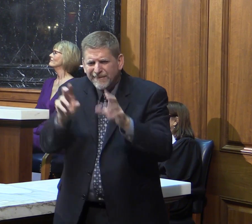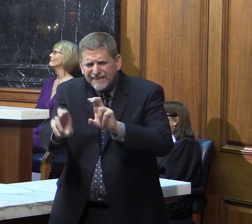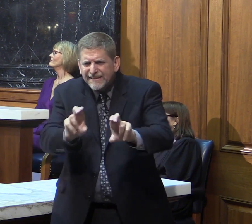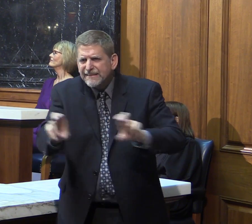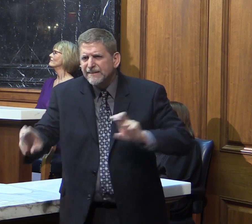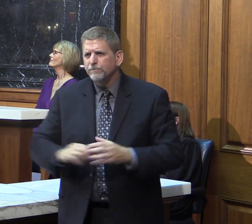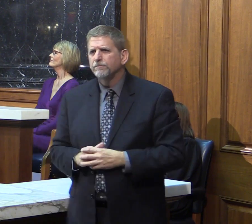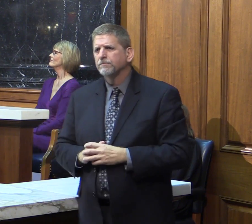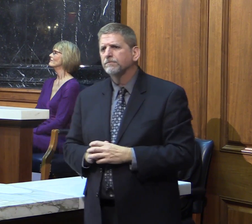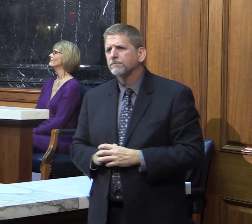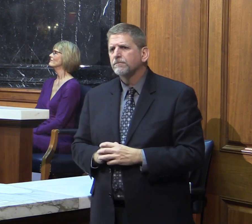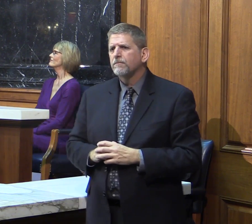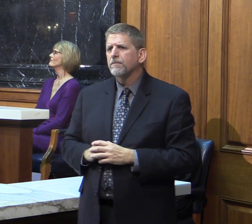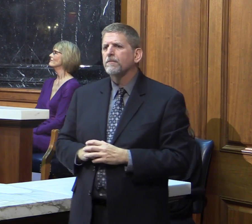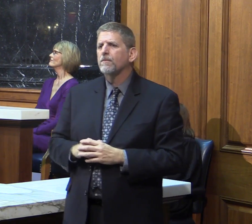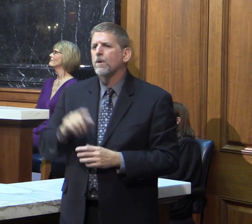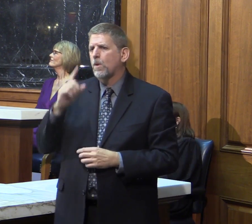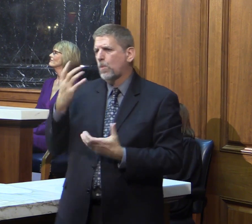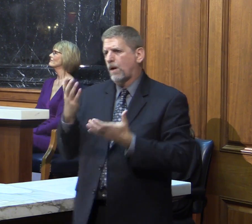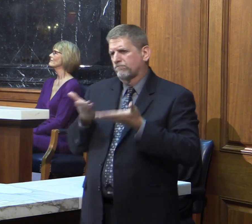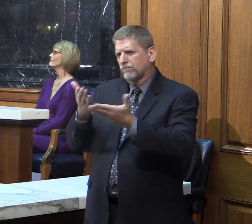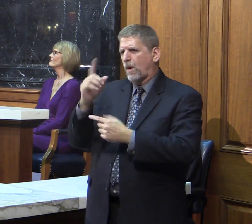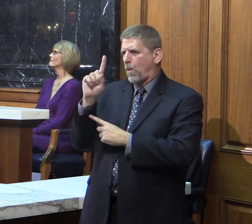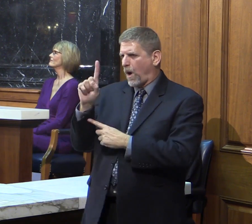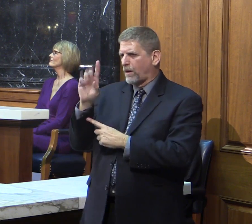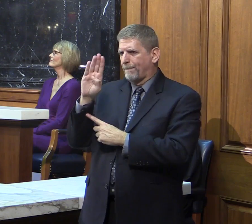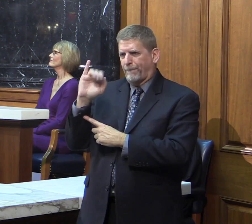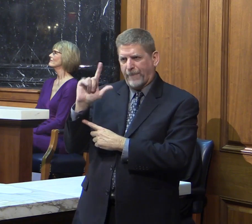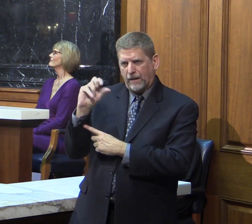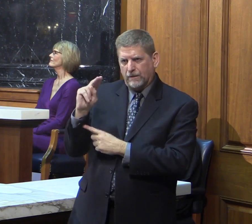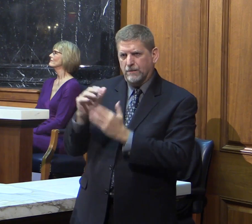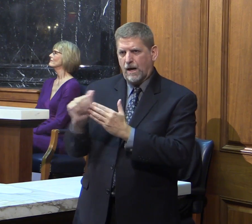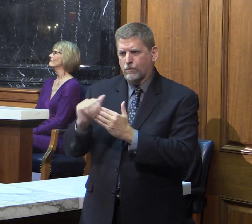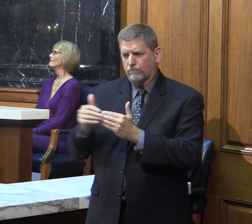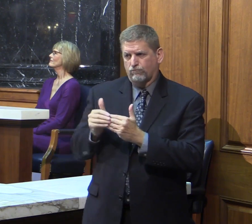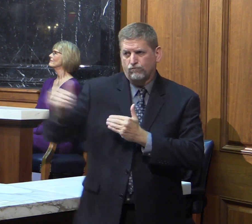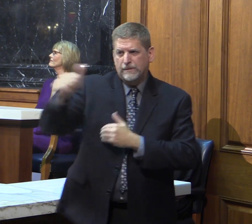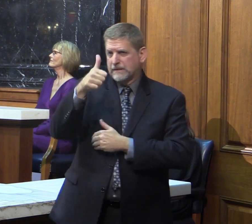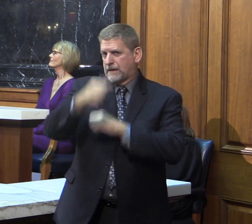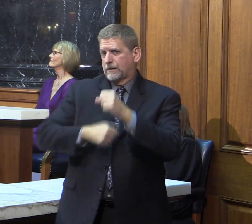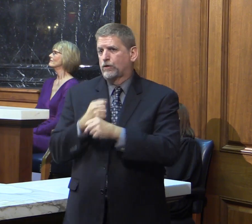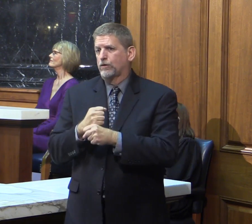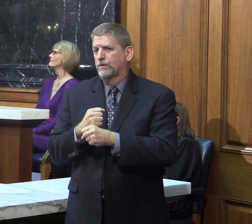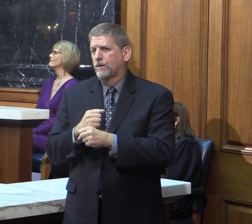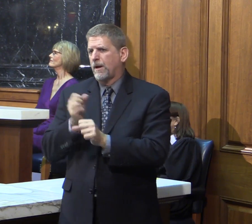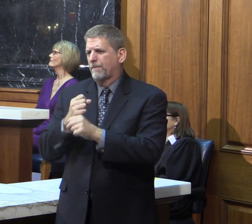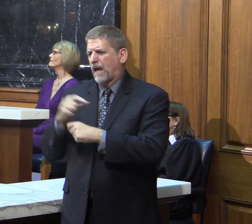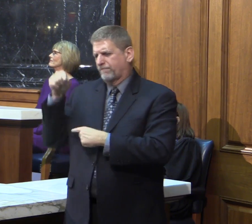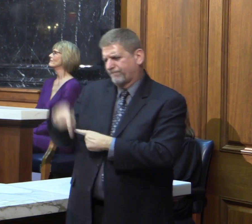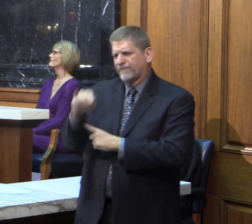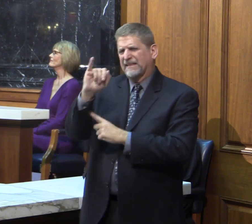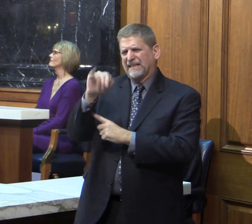make available $1 billion over the next 10 years to make Indiana the capital of